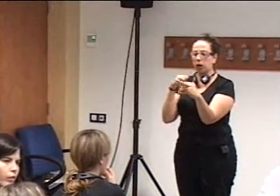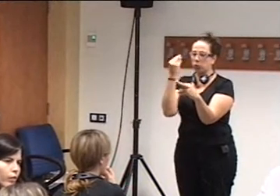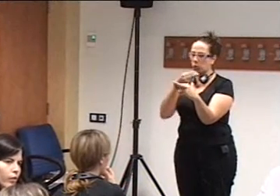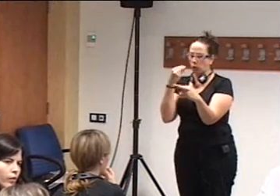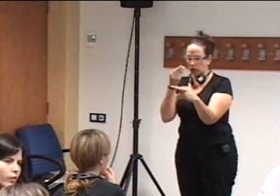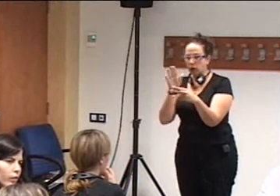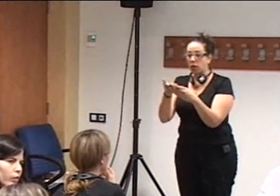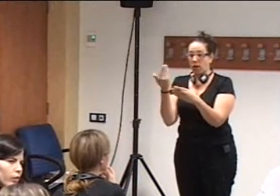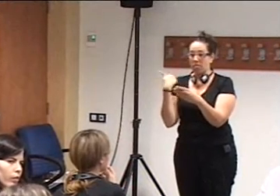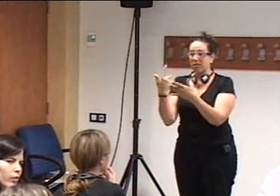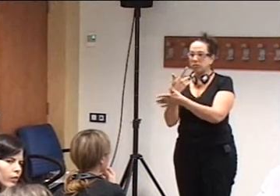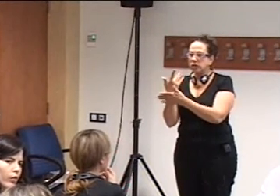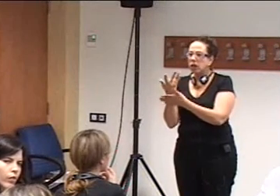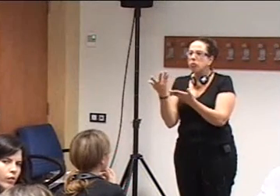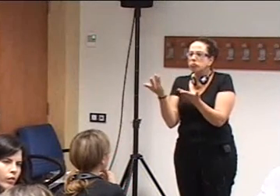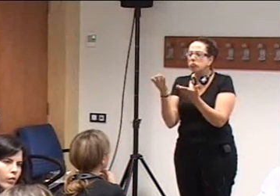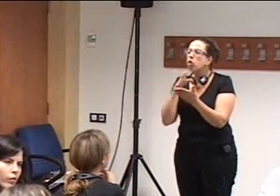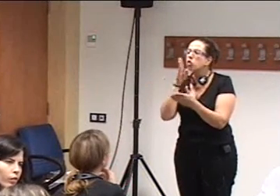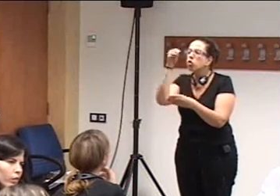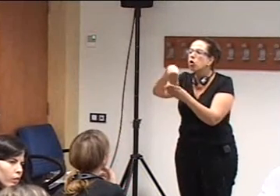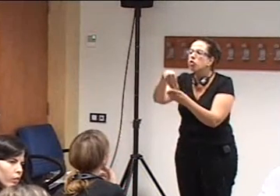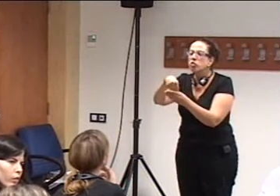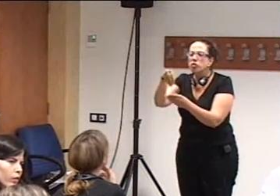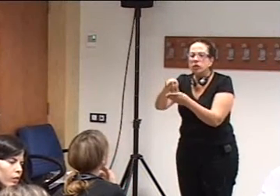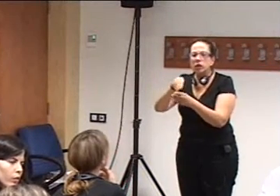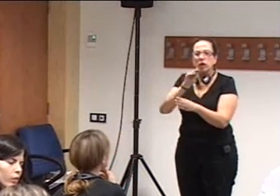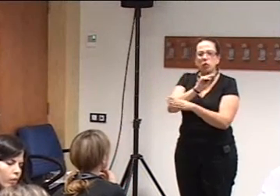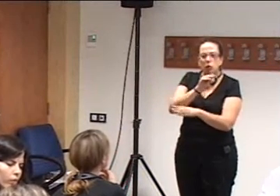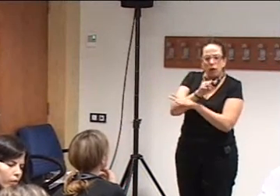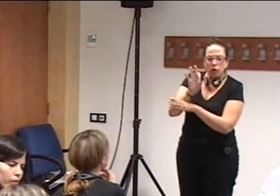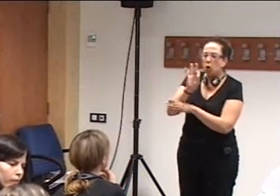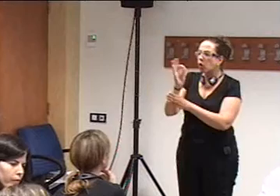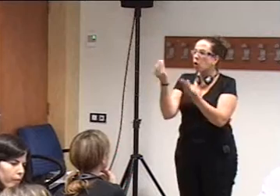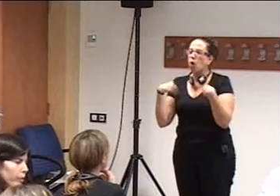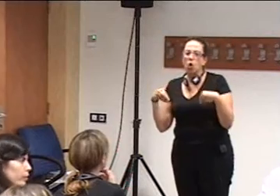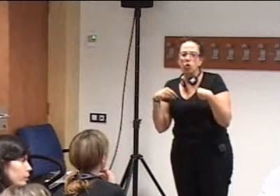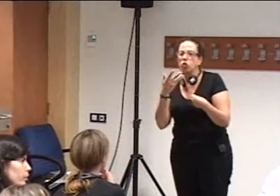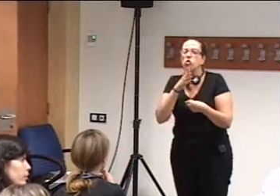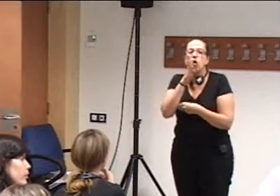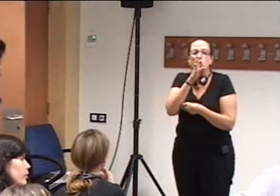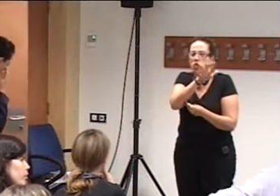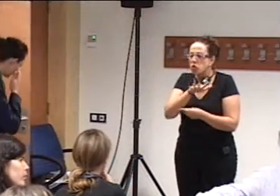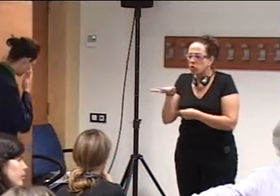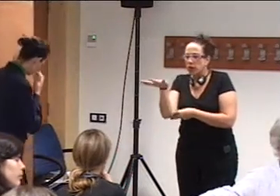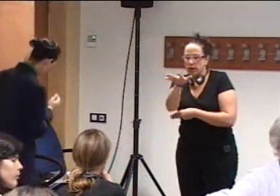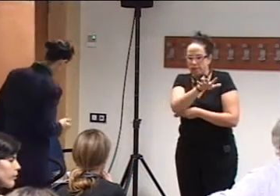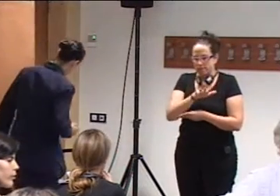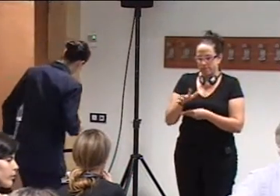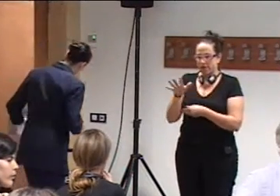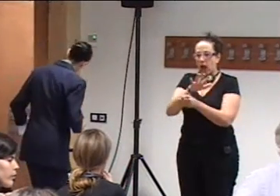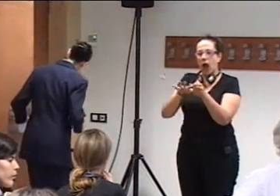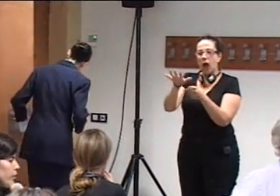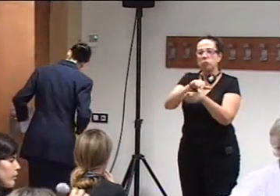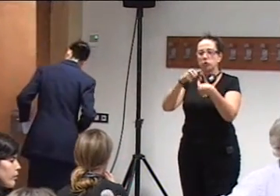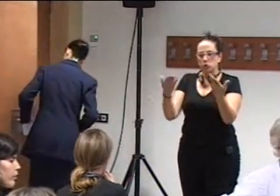in the avatar. In which context were you talking about? Were you talking about education, leisure?